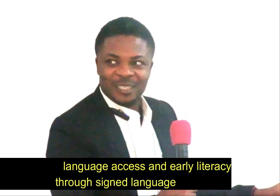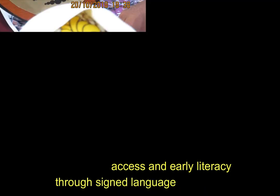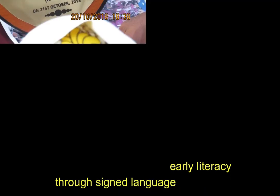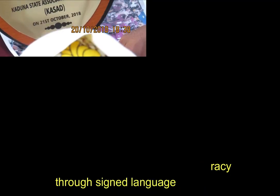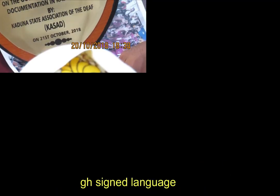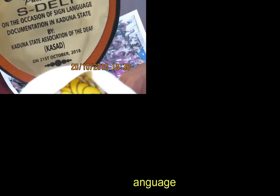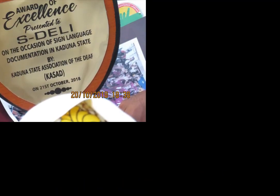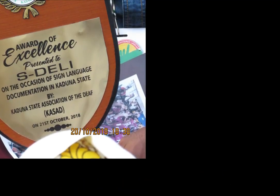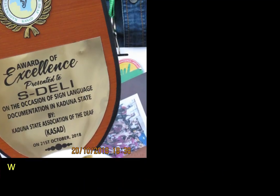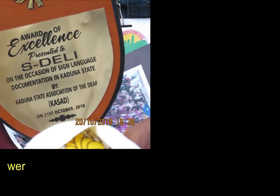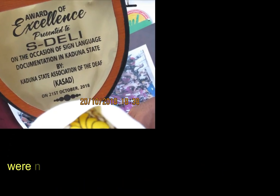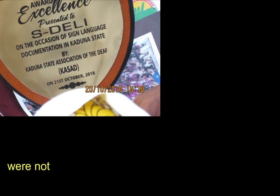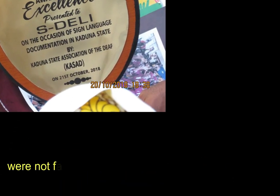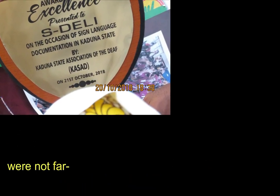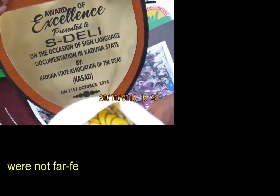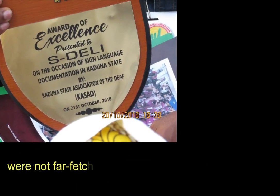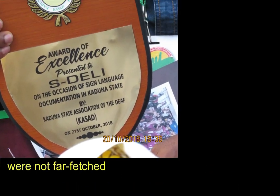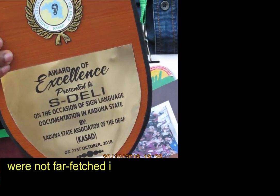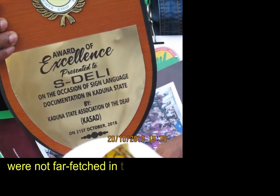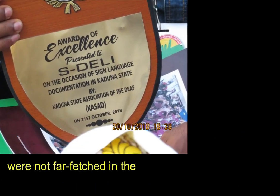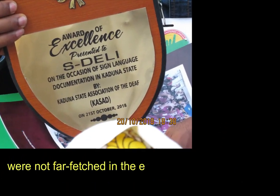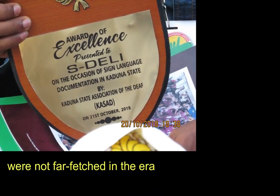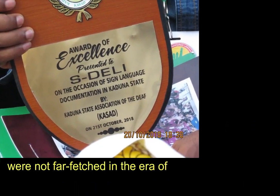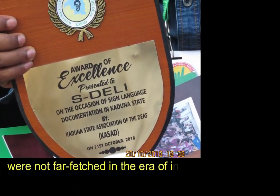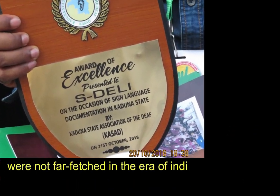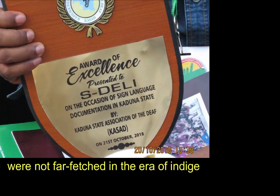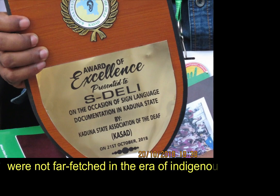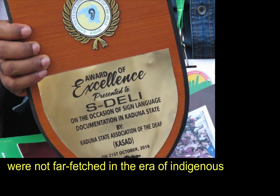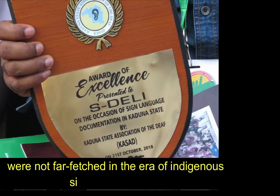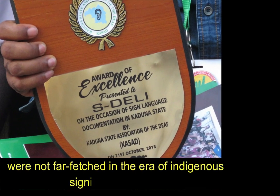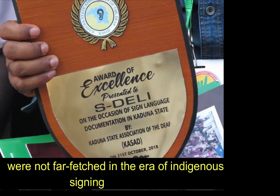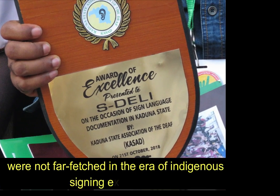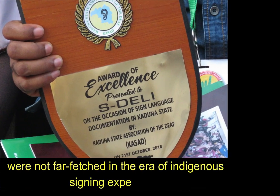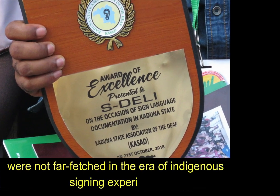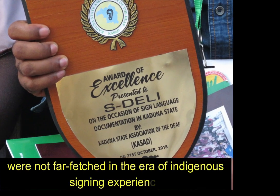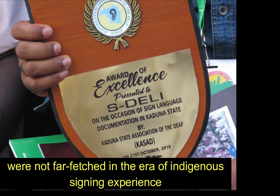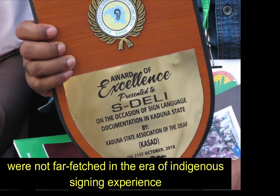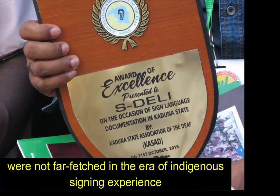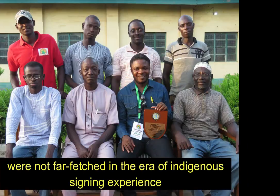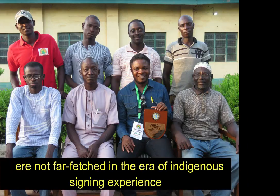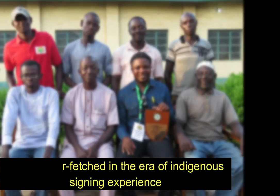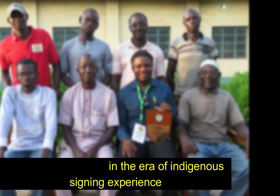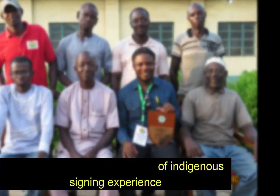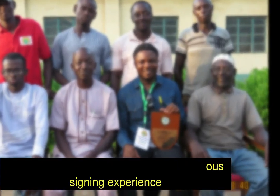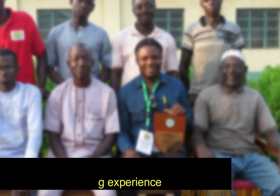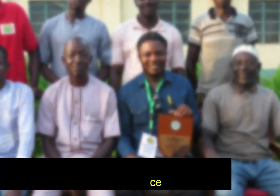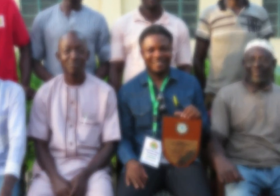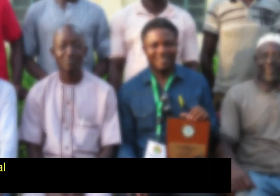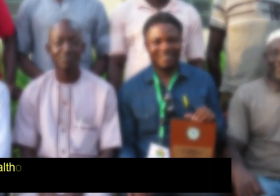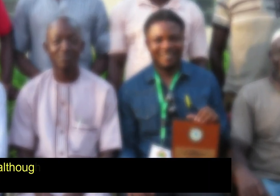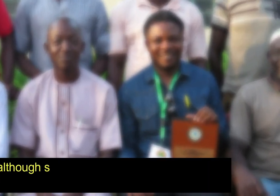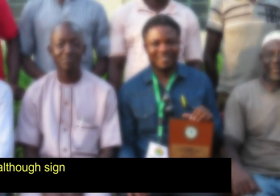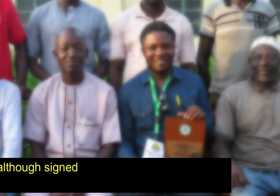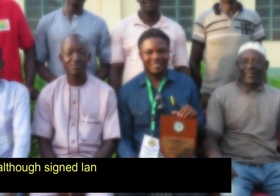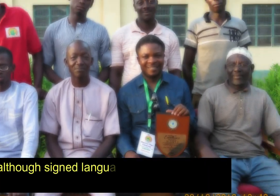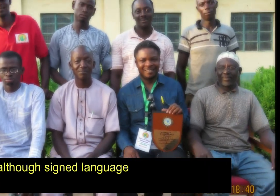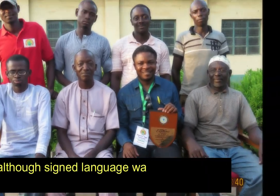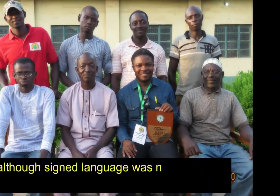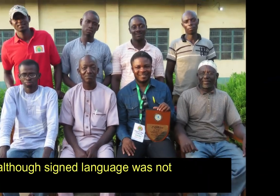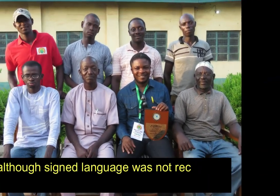sign language were not far-fetched in the era of indigenous signing experience. Although sign language was not